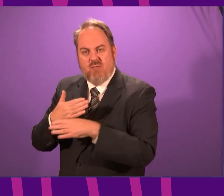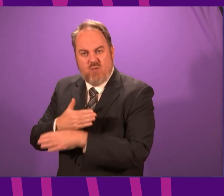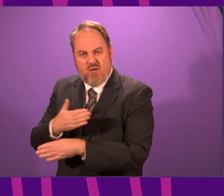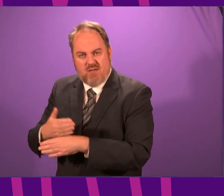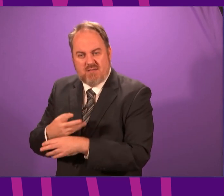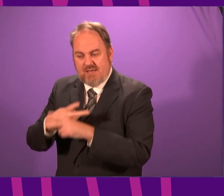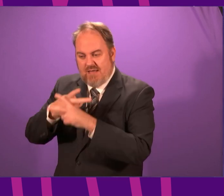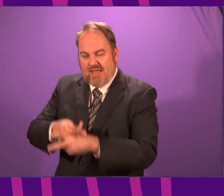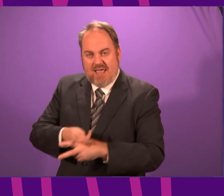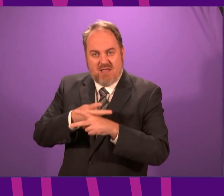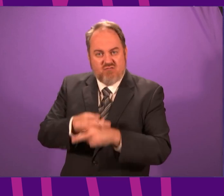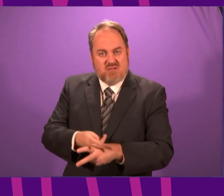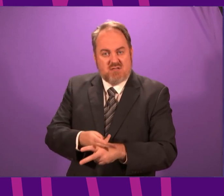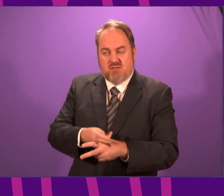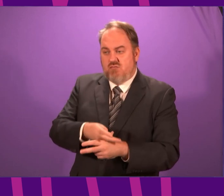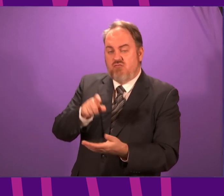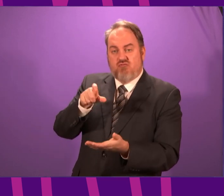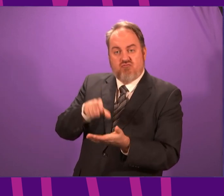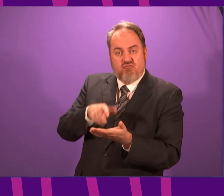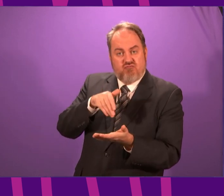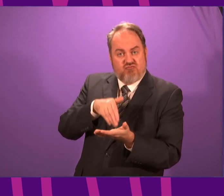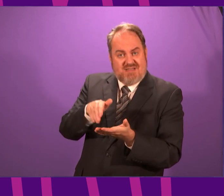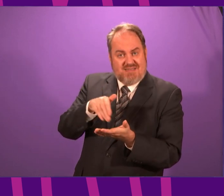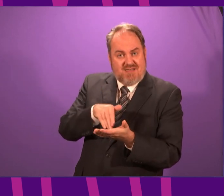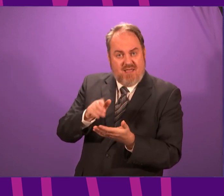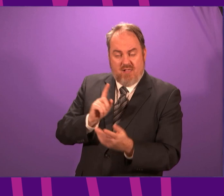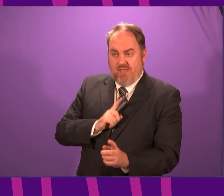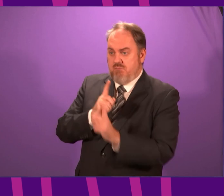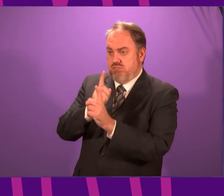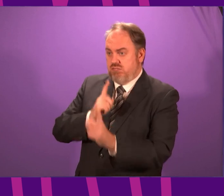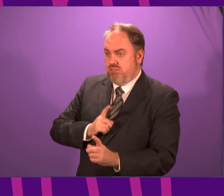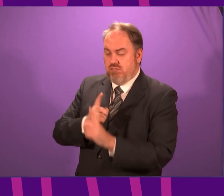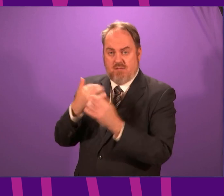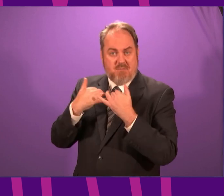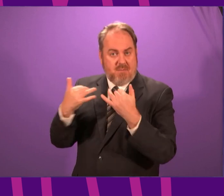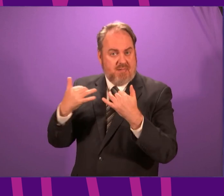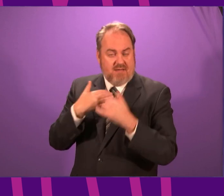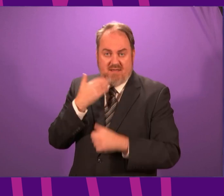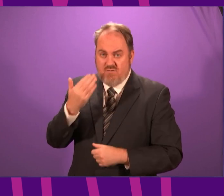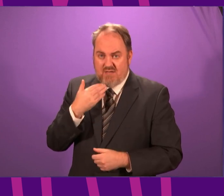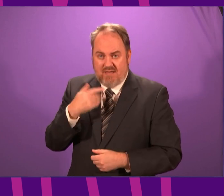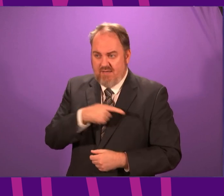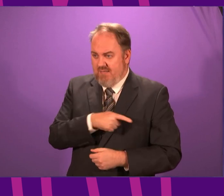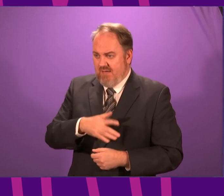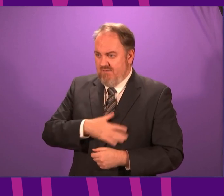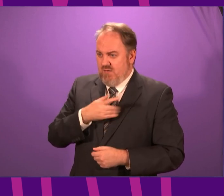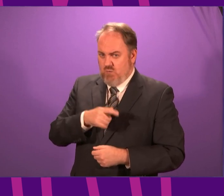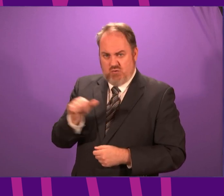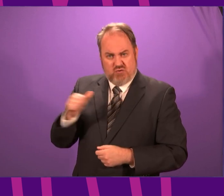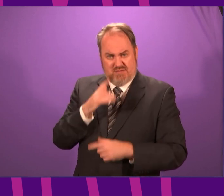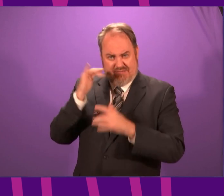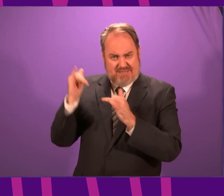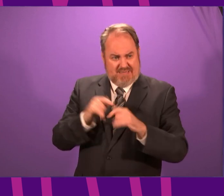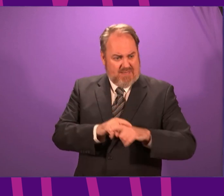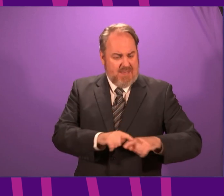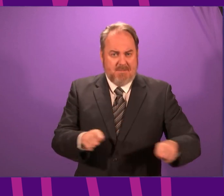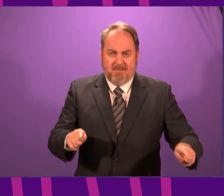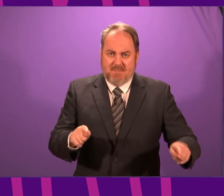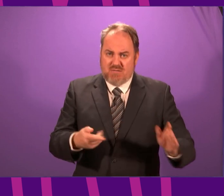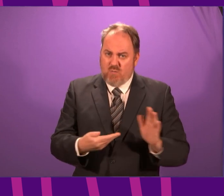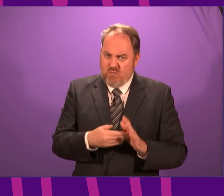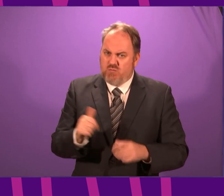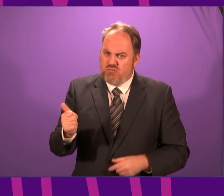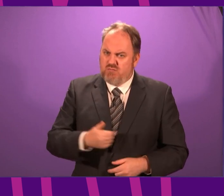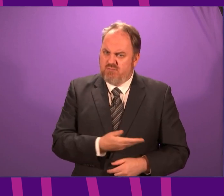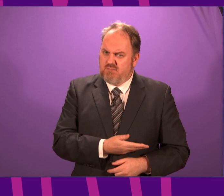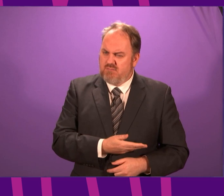workers. Retail workers too are facing the public every day and are beginning to question whether or not they should be tested. And I just wanted to mention that in